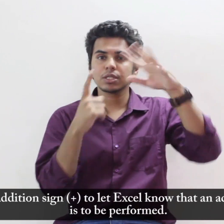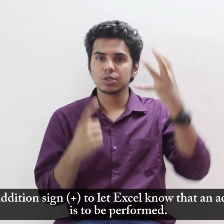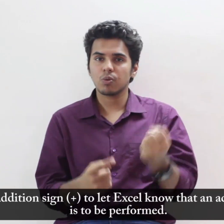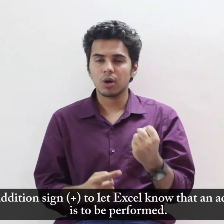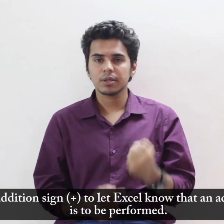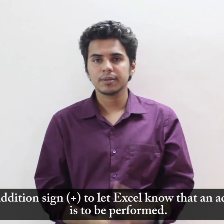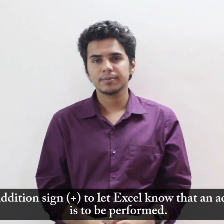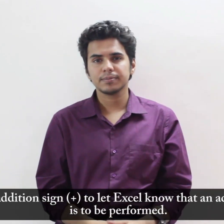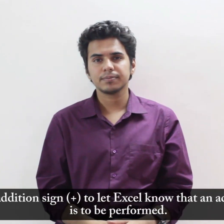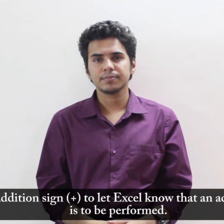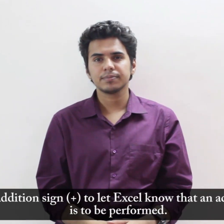performed.